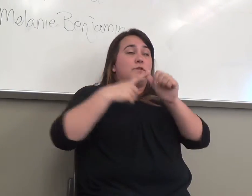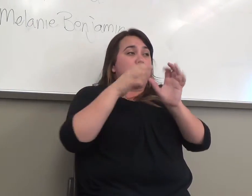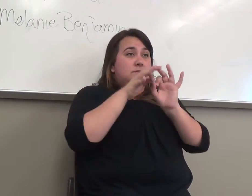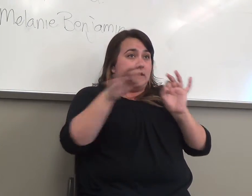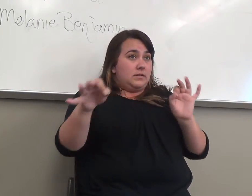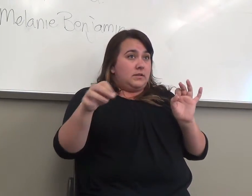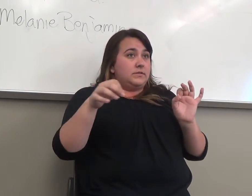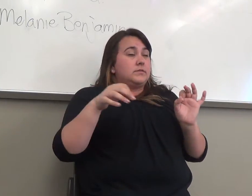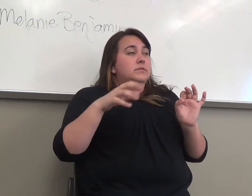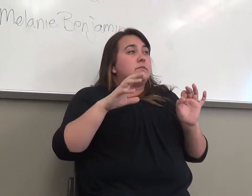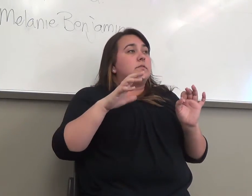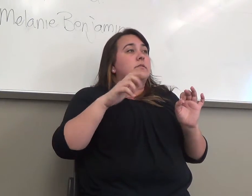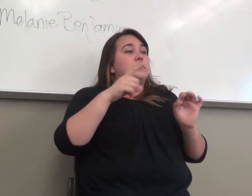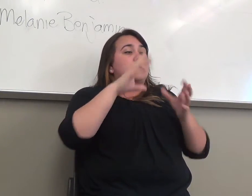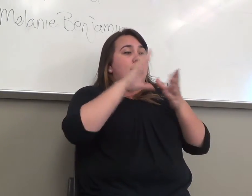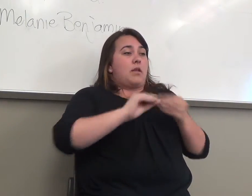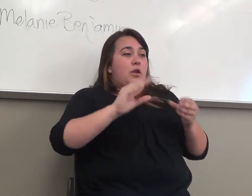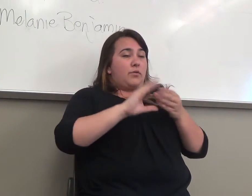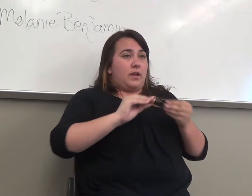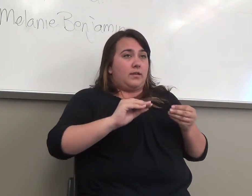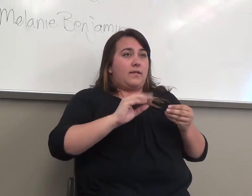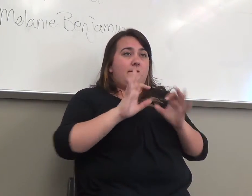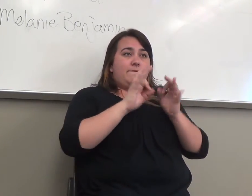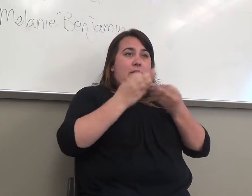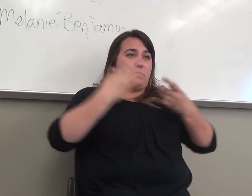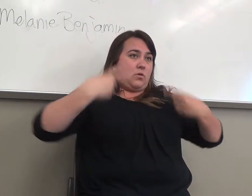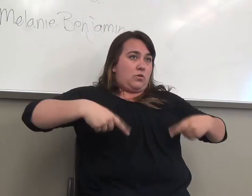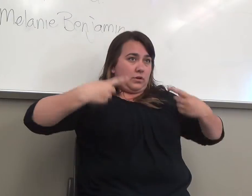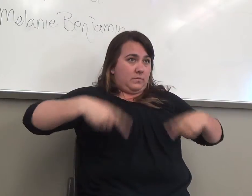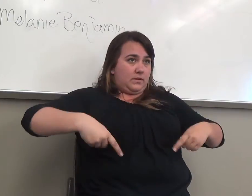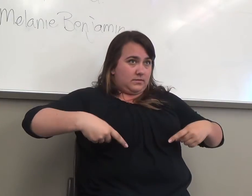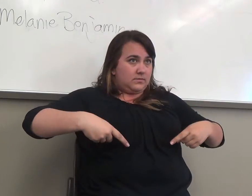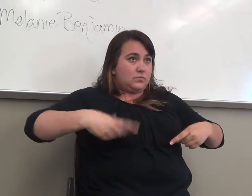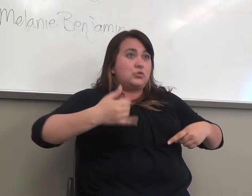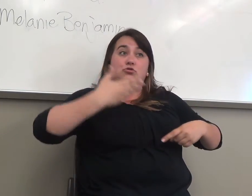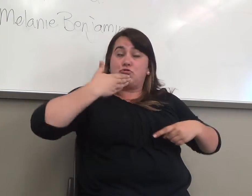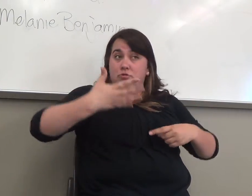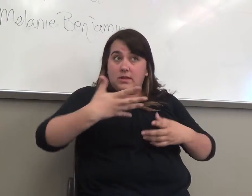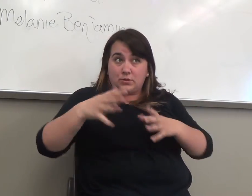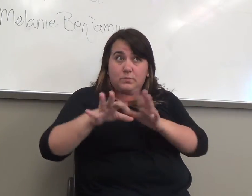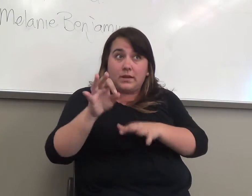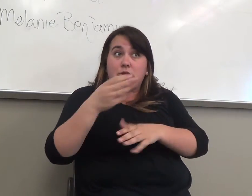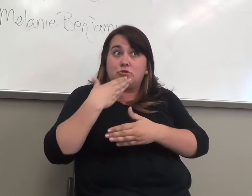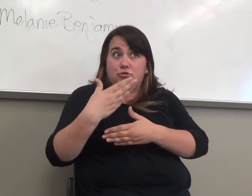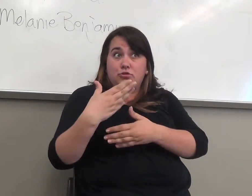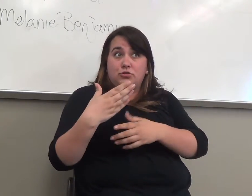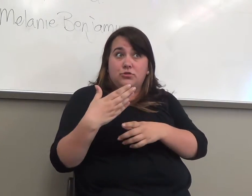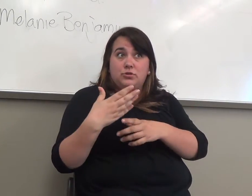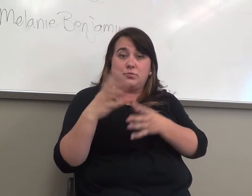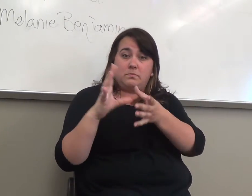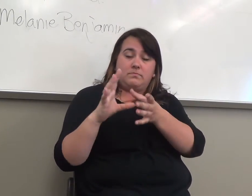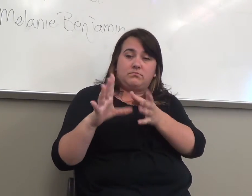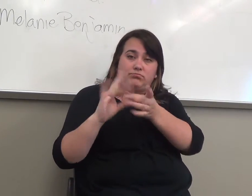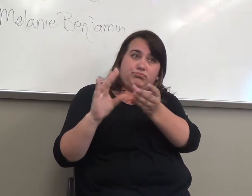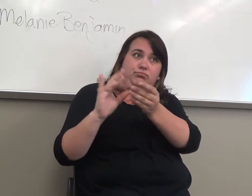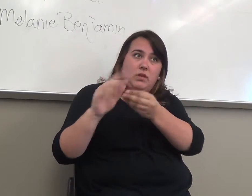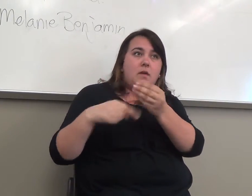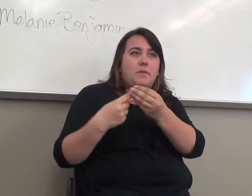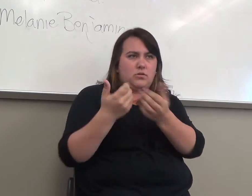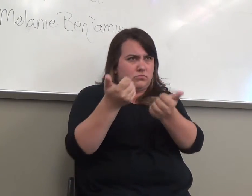to marry a family argument, which is a good thing to pick, okay? So that's a good thing that can fit